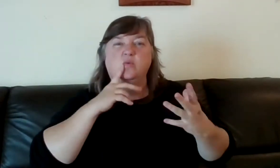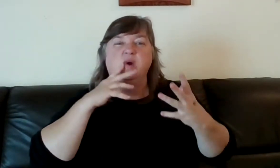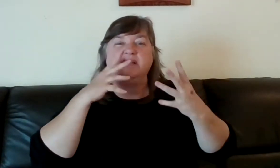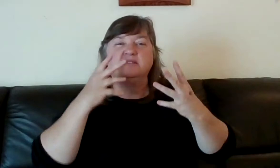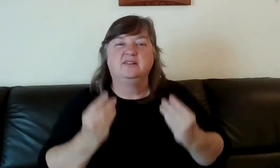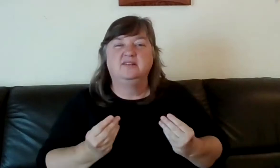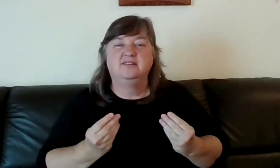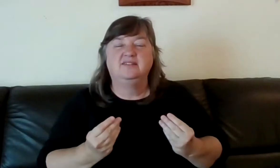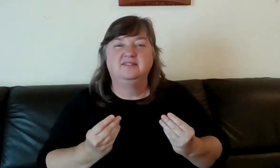wet,